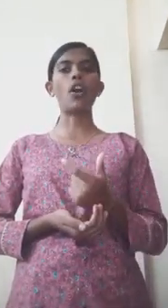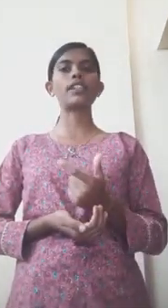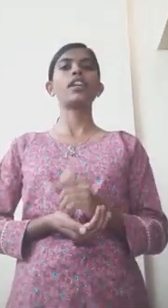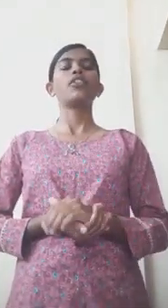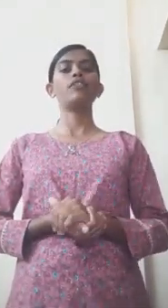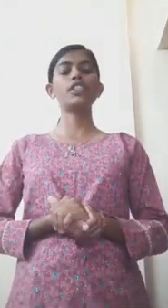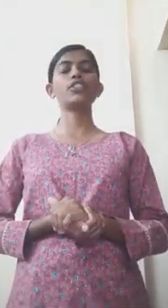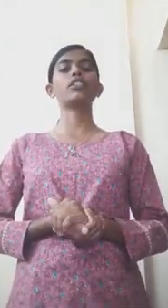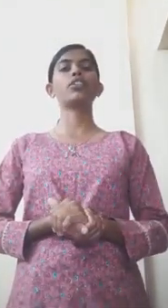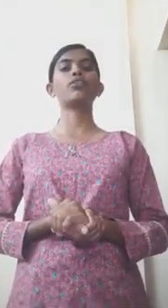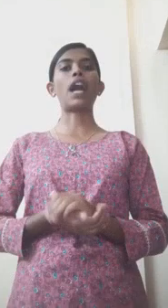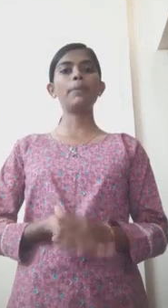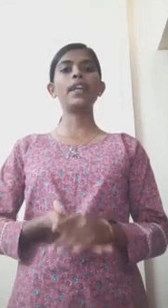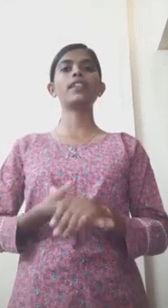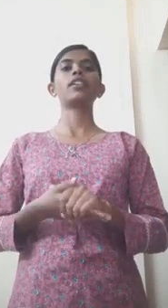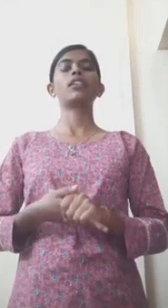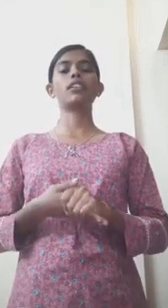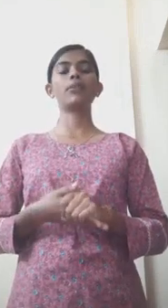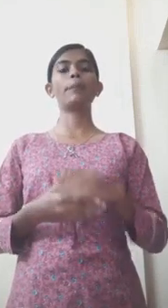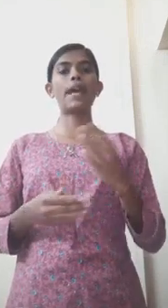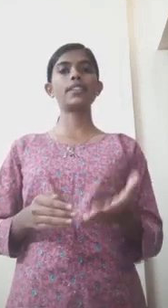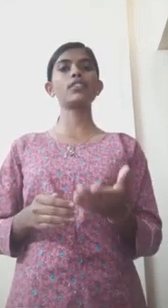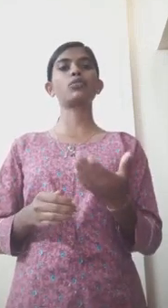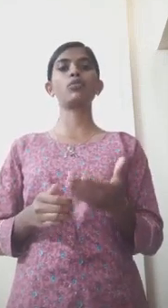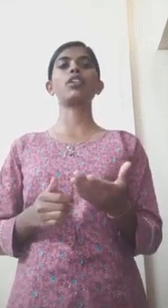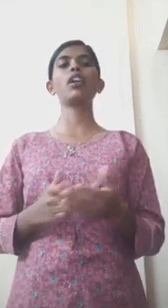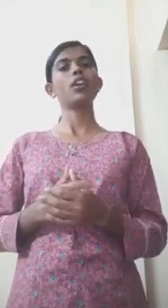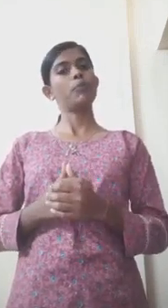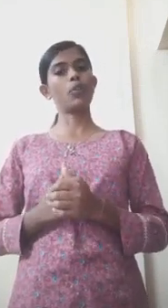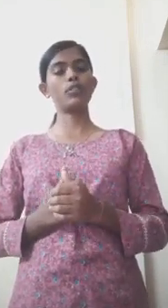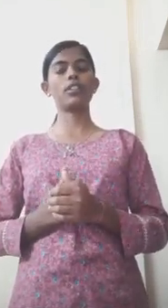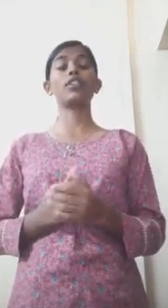cords, which vibrates a passage through